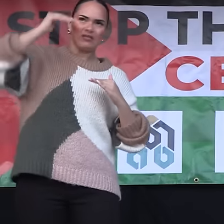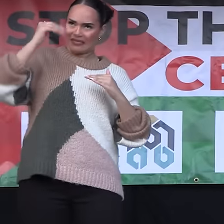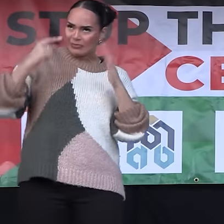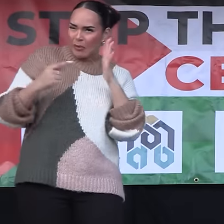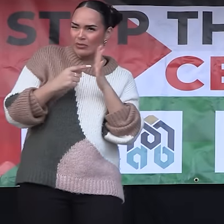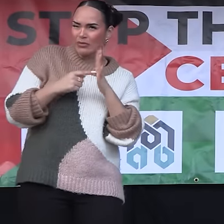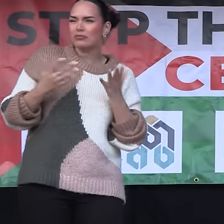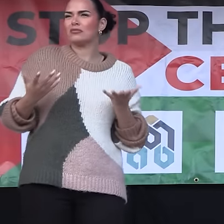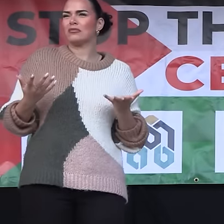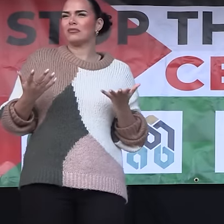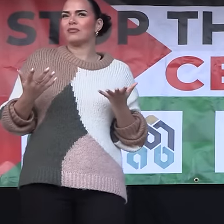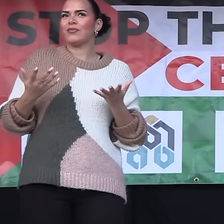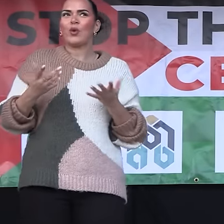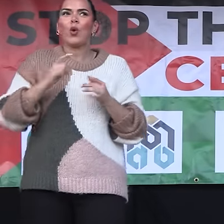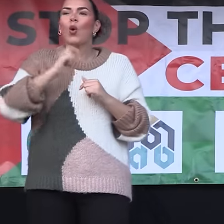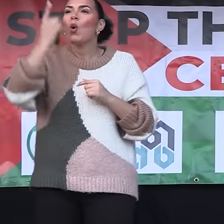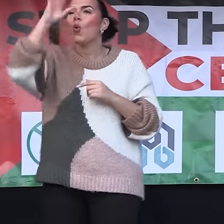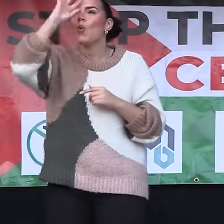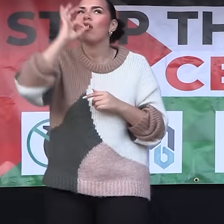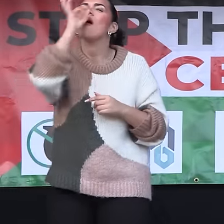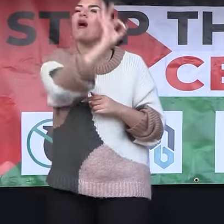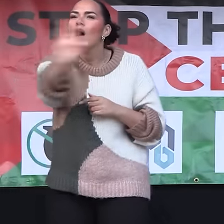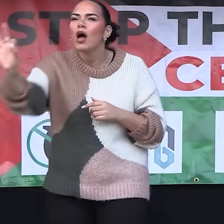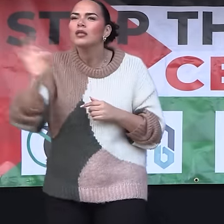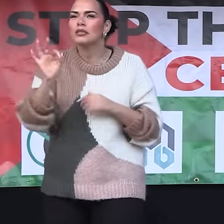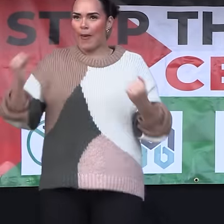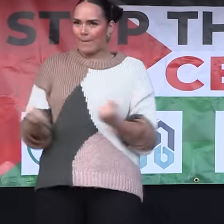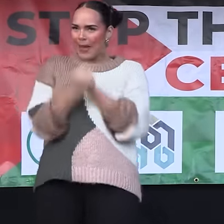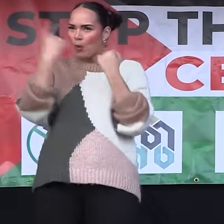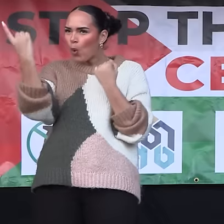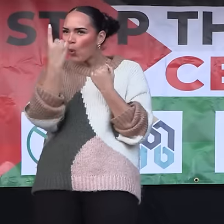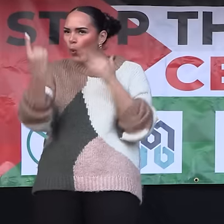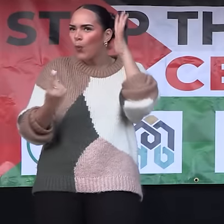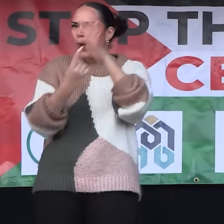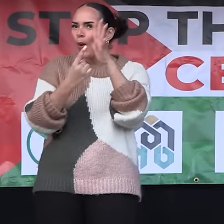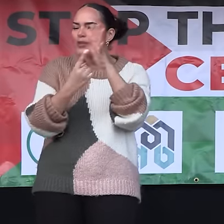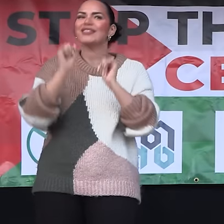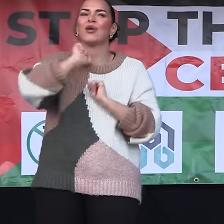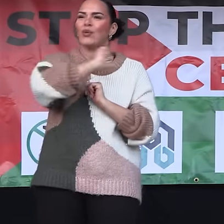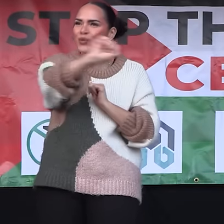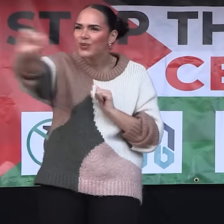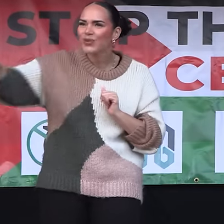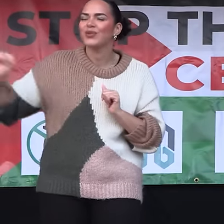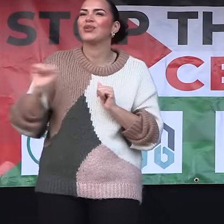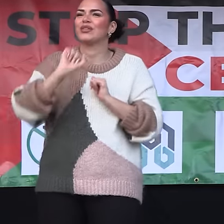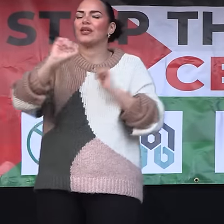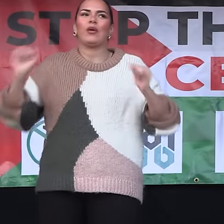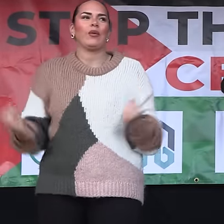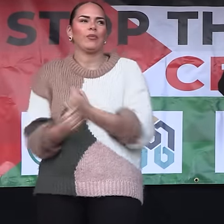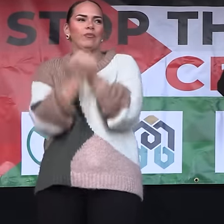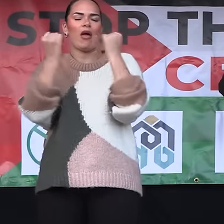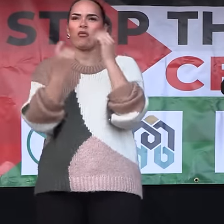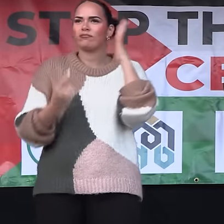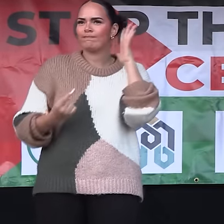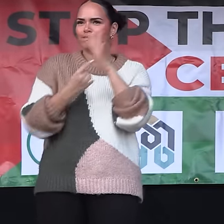I tell you, whose power matters? Your power matters. Your power matters.